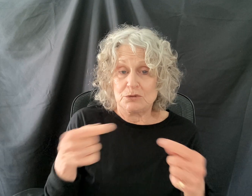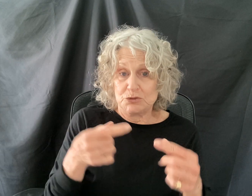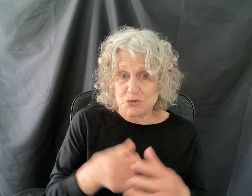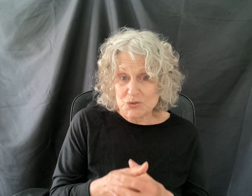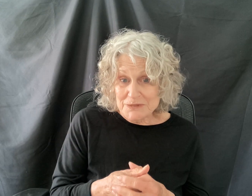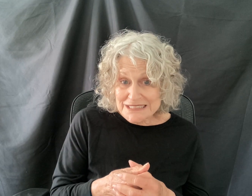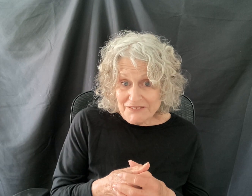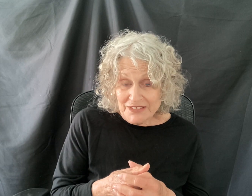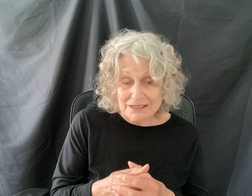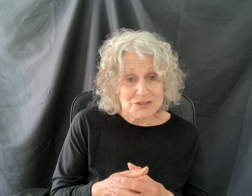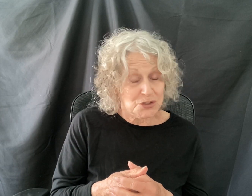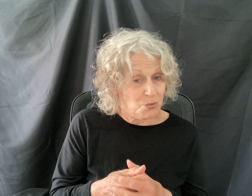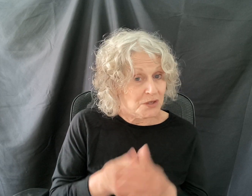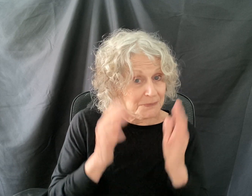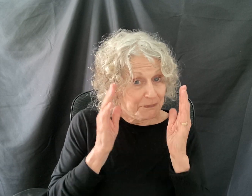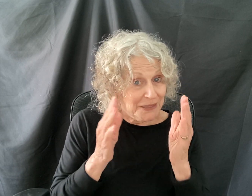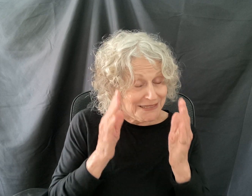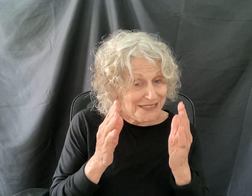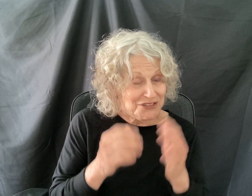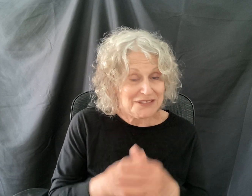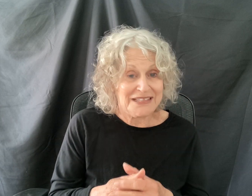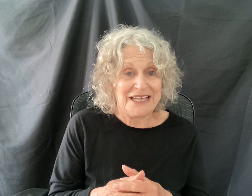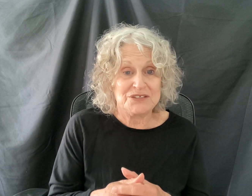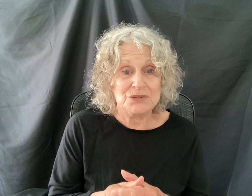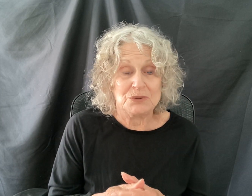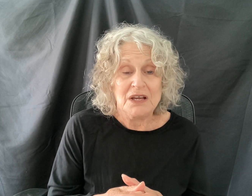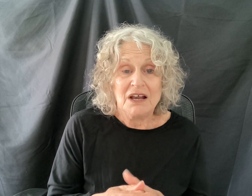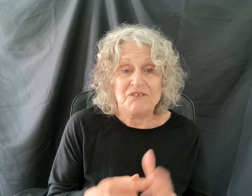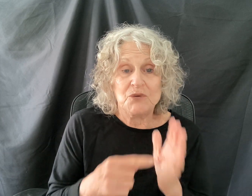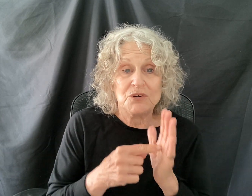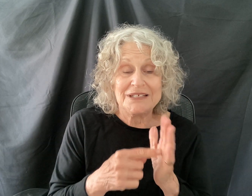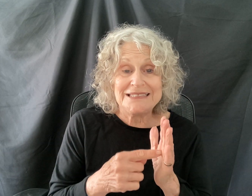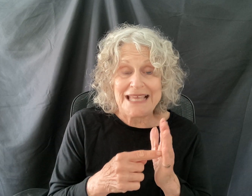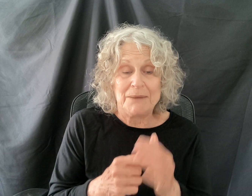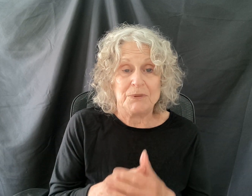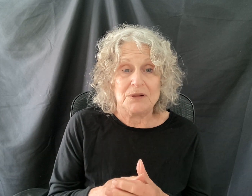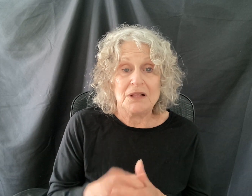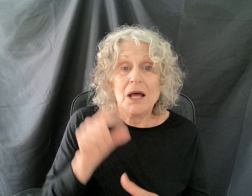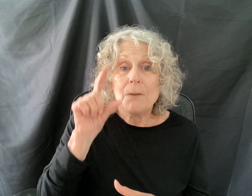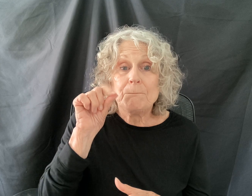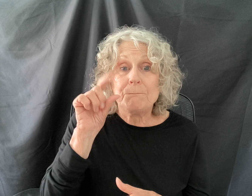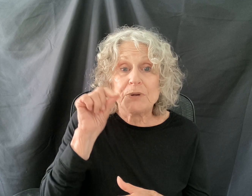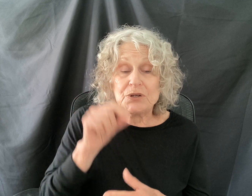to specific, so you want to pay attention to that too. For example, bird.